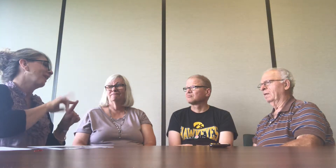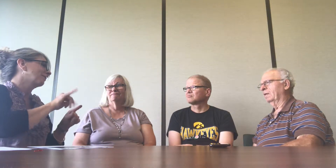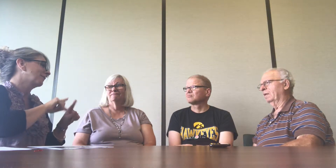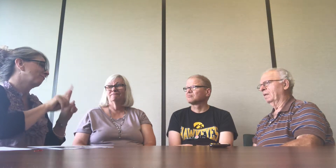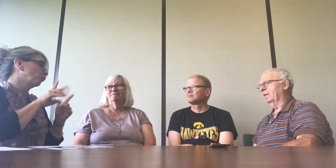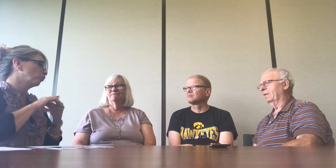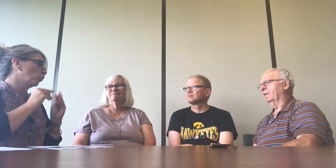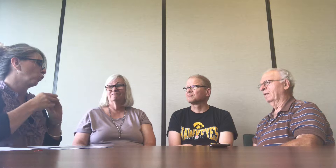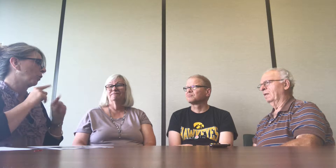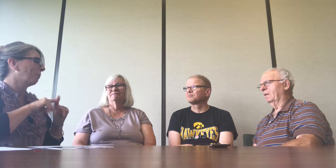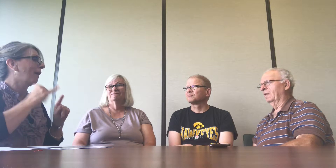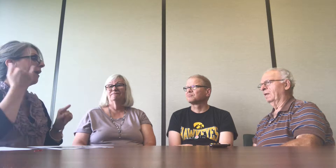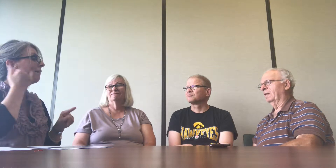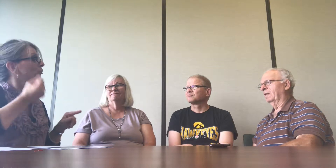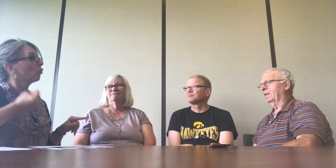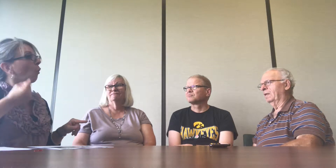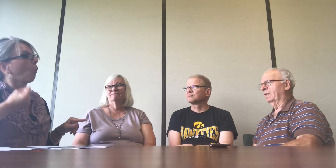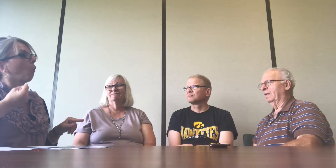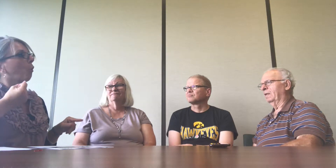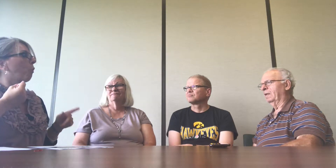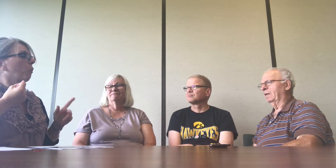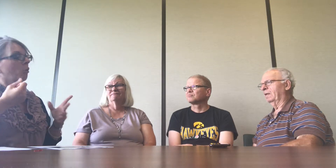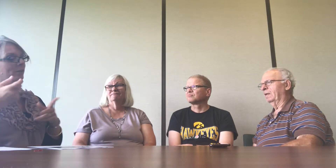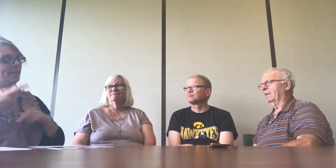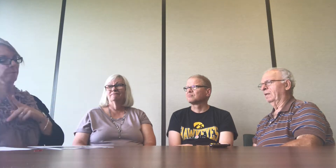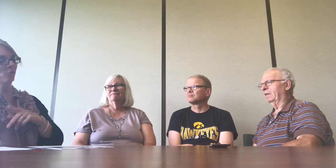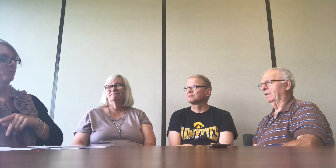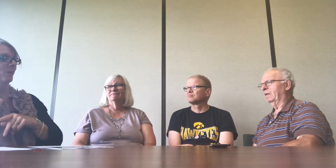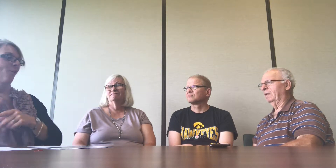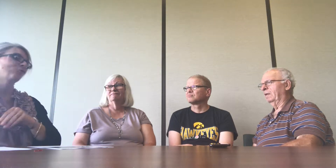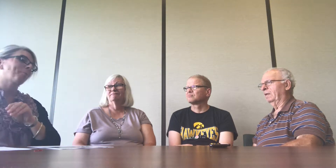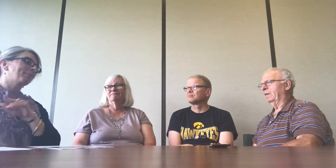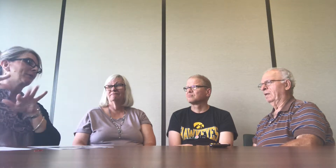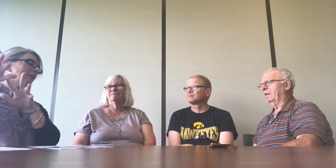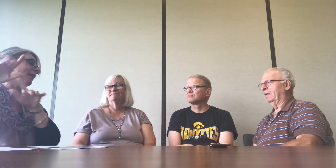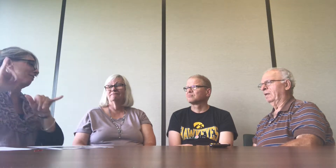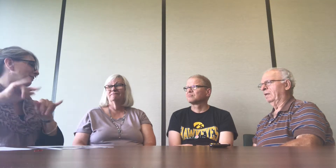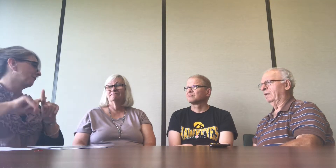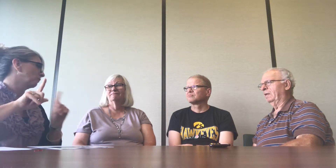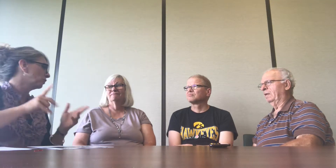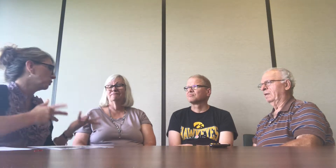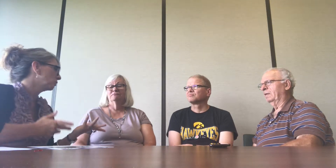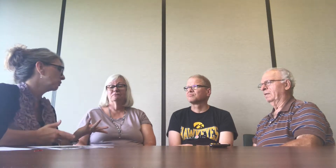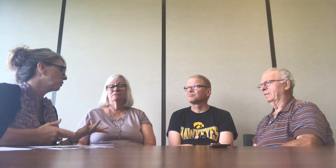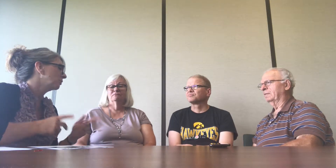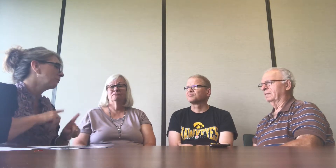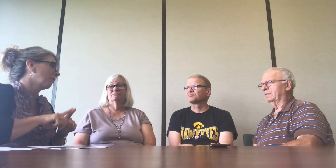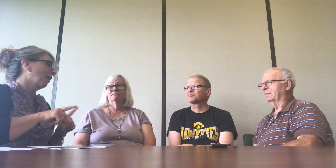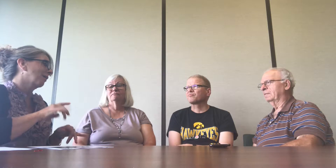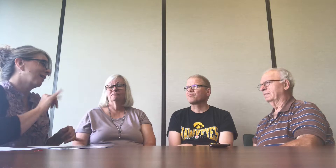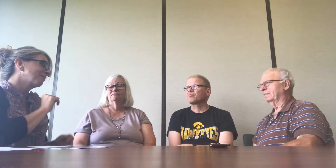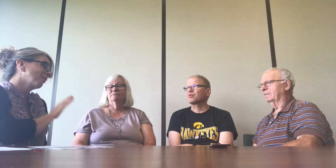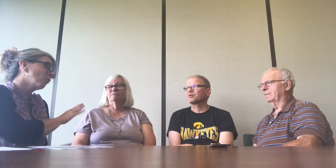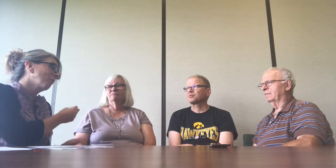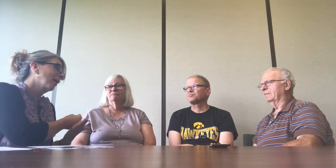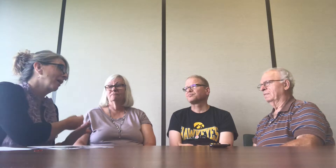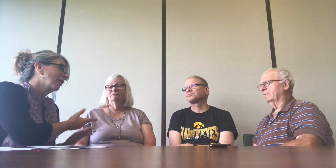their money and they're very wasteful and they need someone to manage it. That's a different story. But someone who